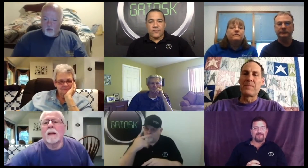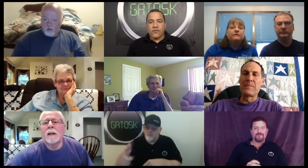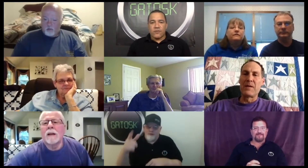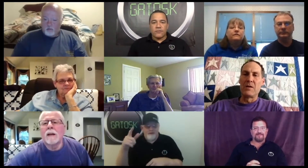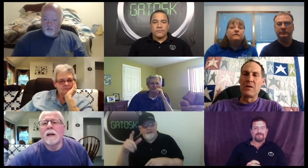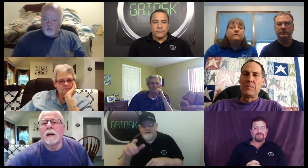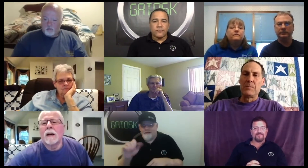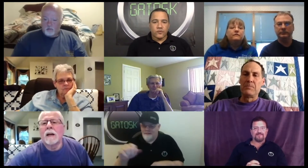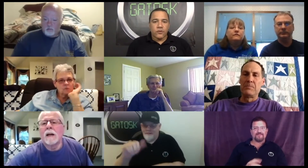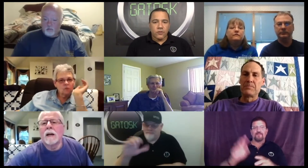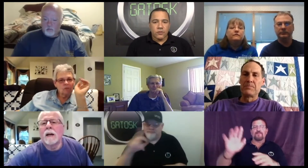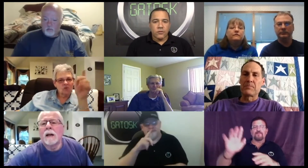anyways,